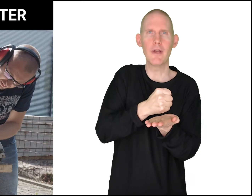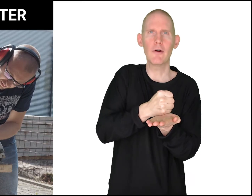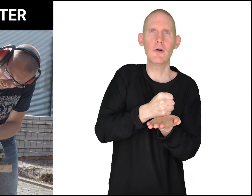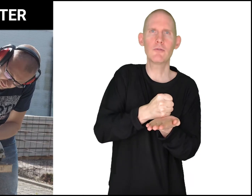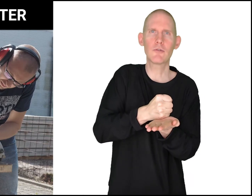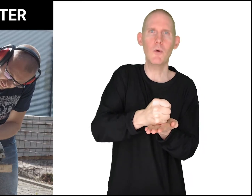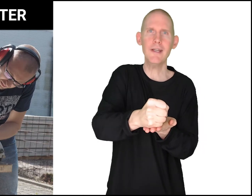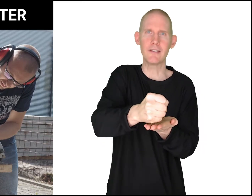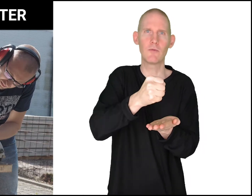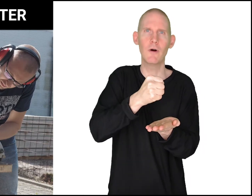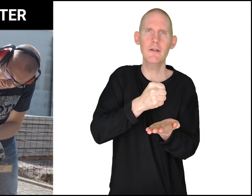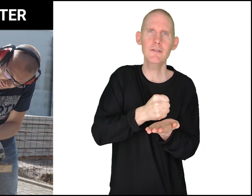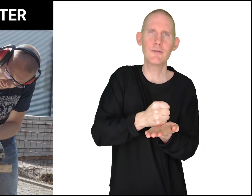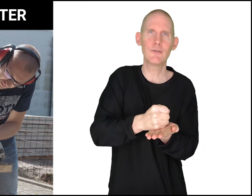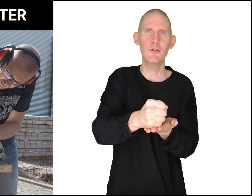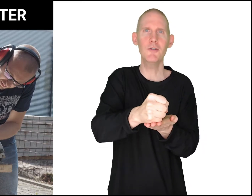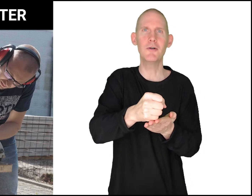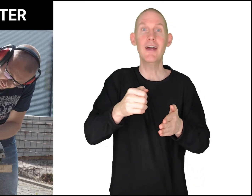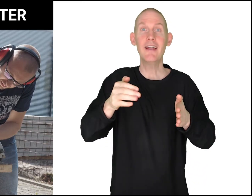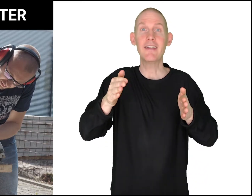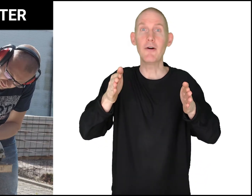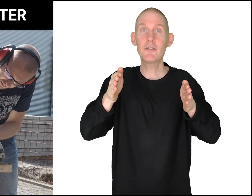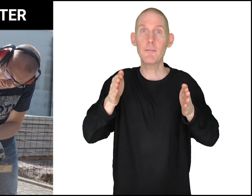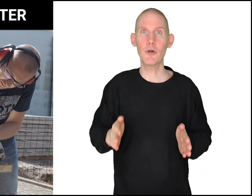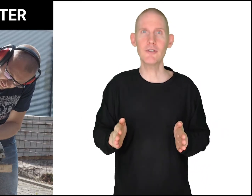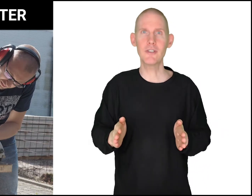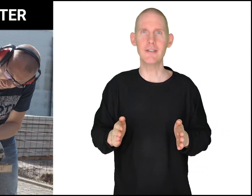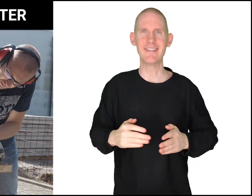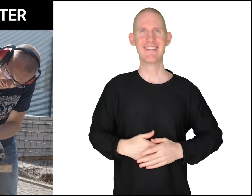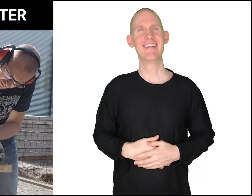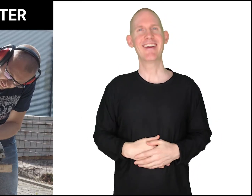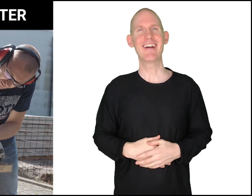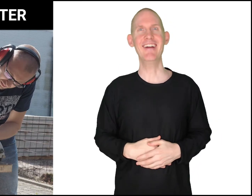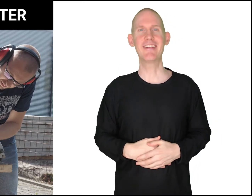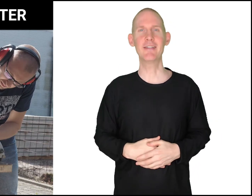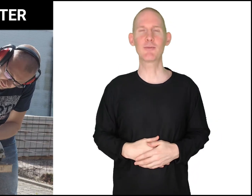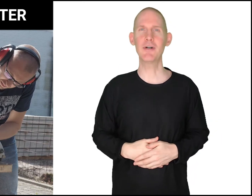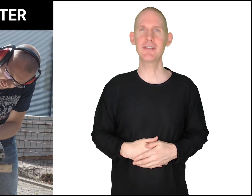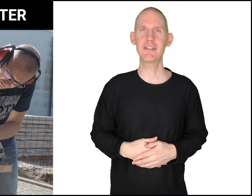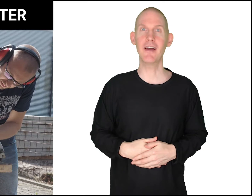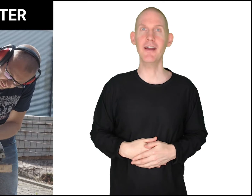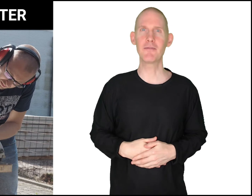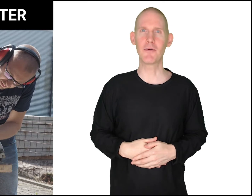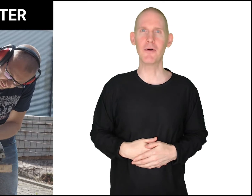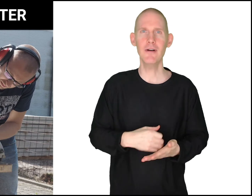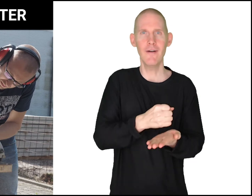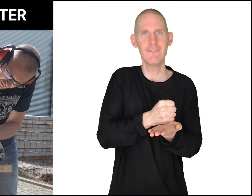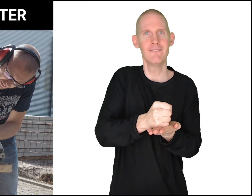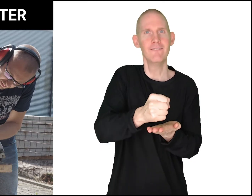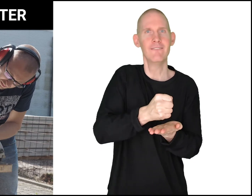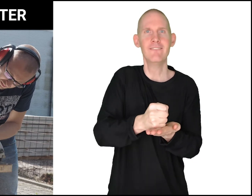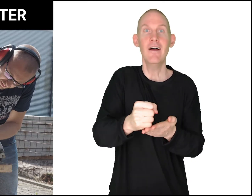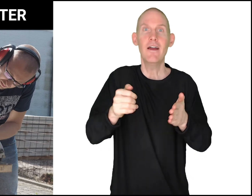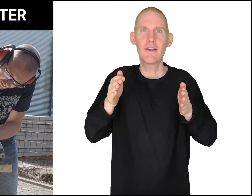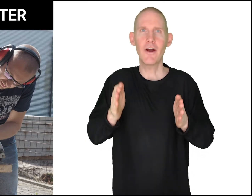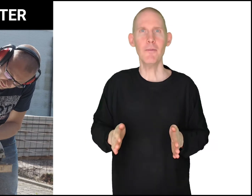go twice. 1, 2, down to person. All right, this was the sign for